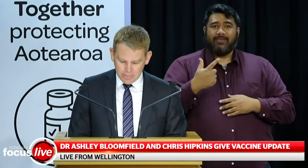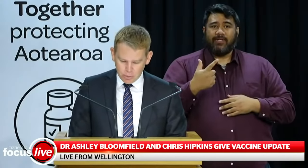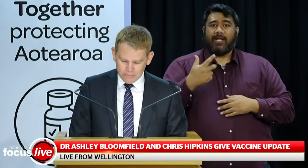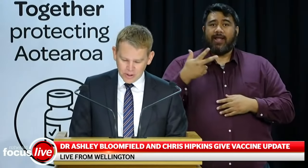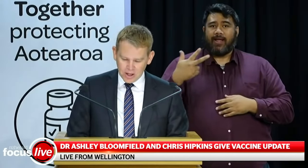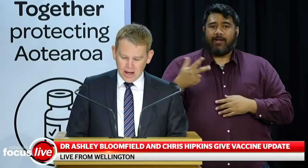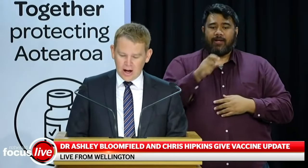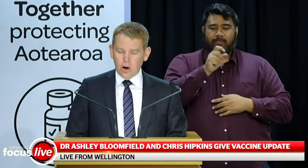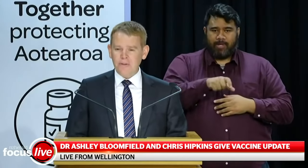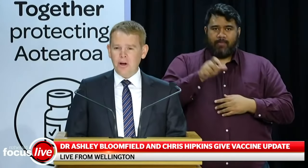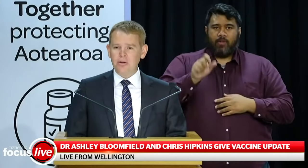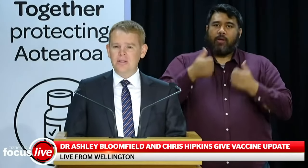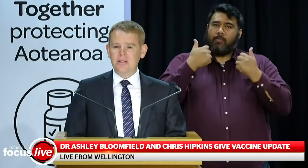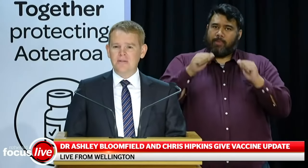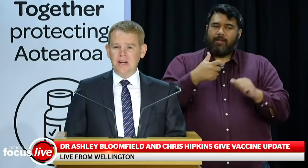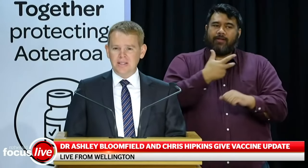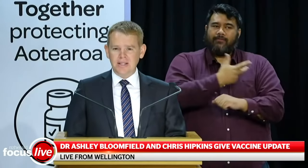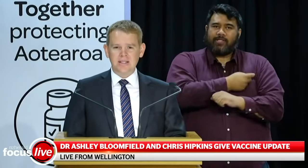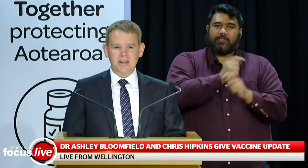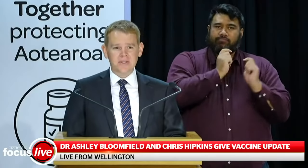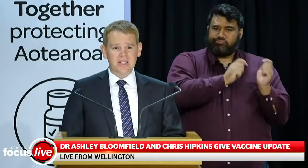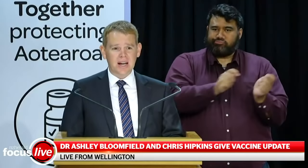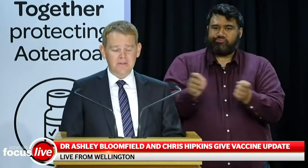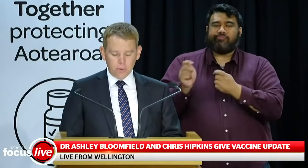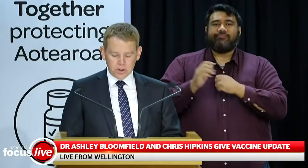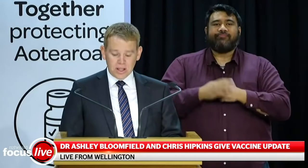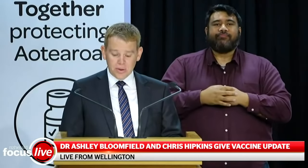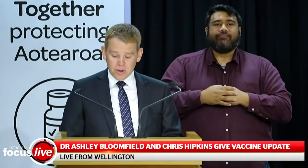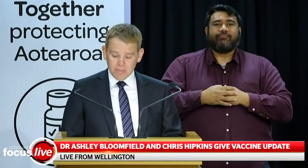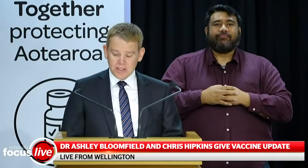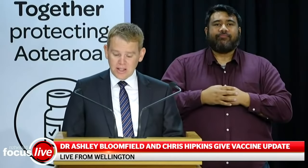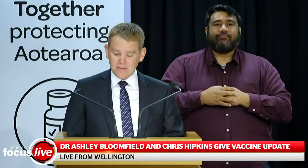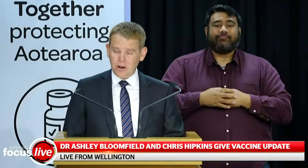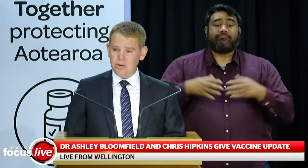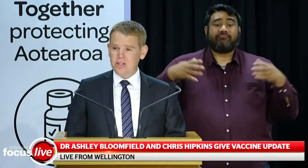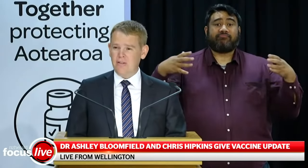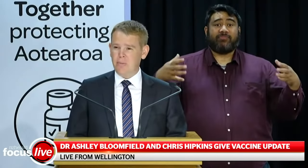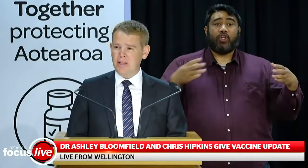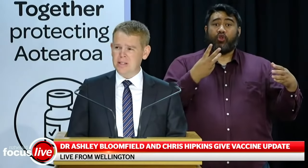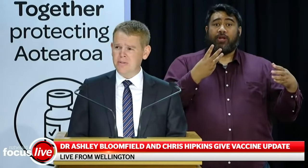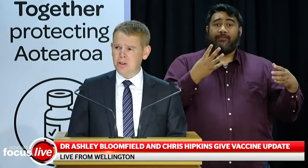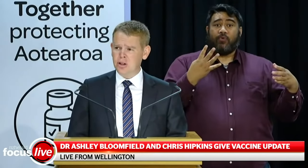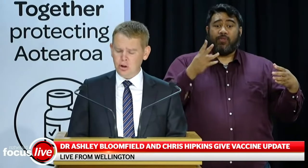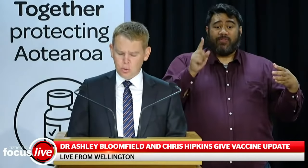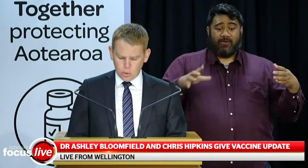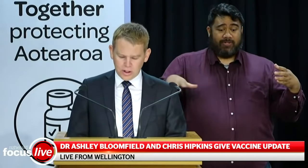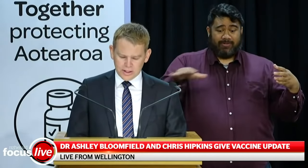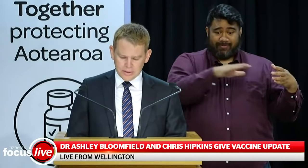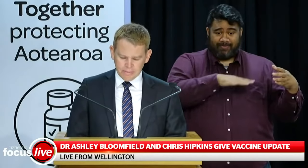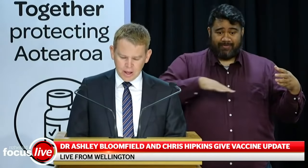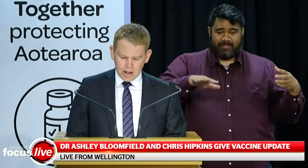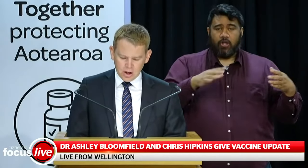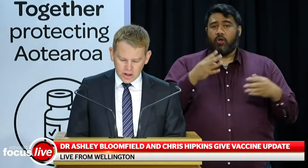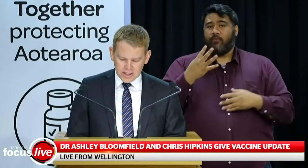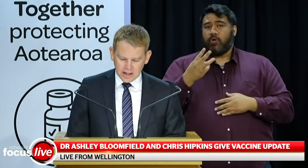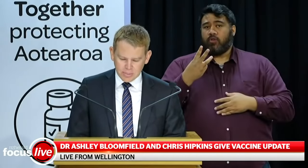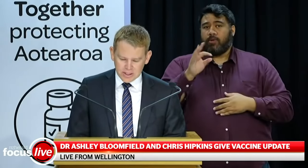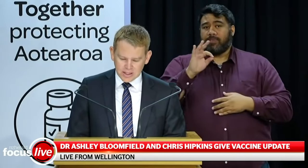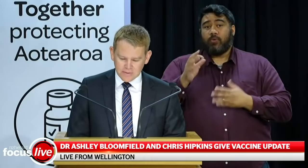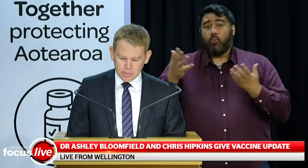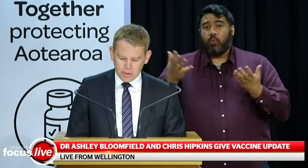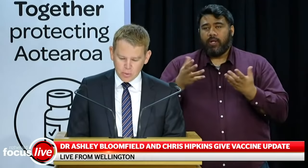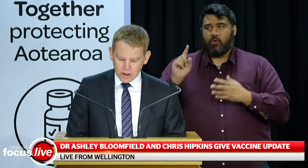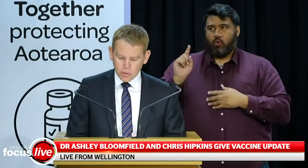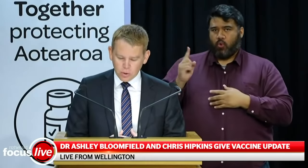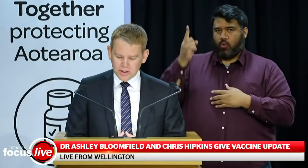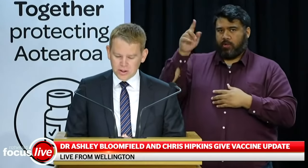34,378 people. Of those vaccines delivered to date, 43% of those have been delivered in Auckland.